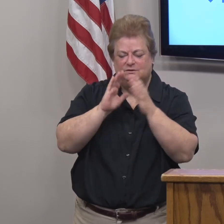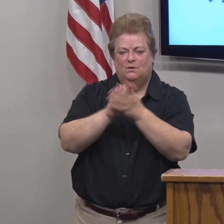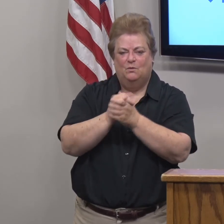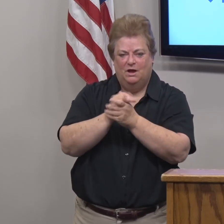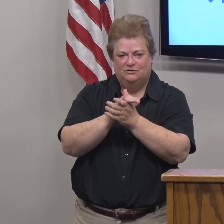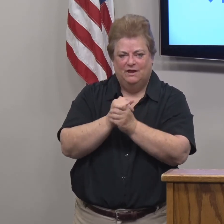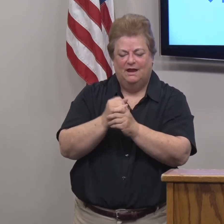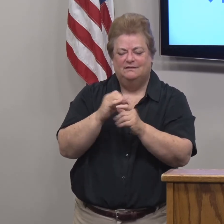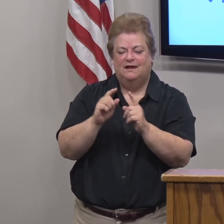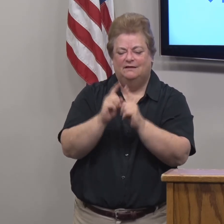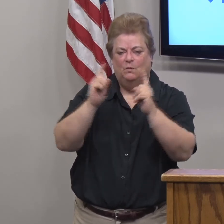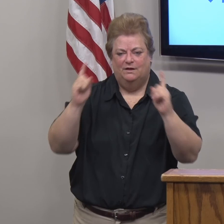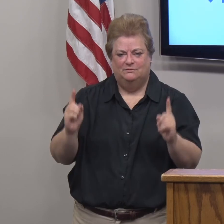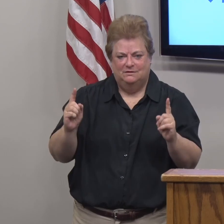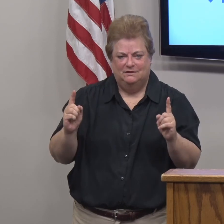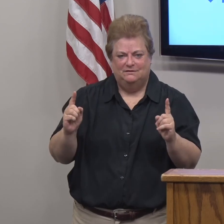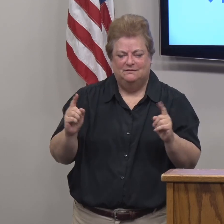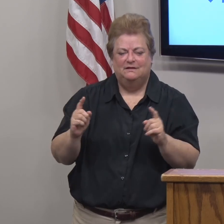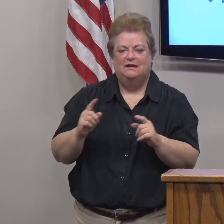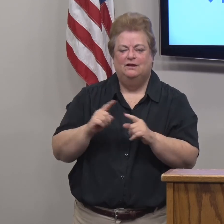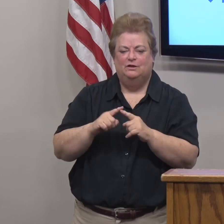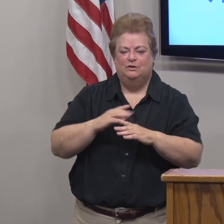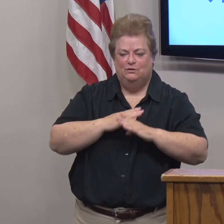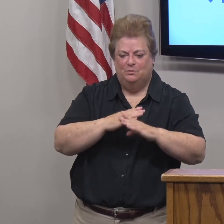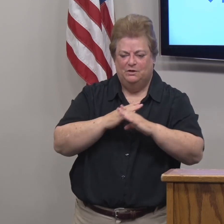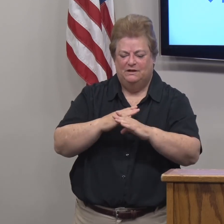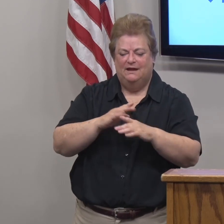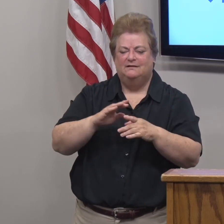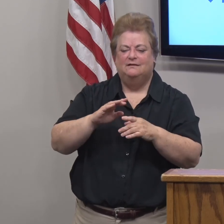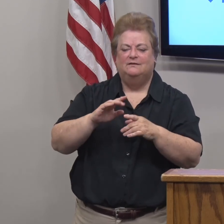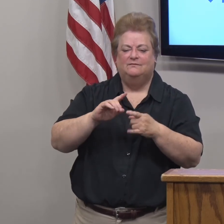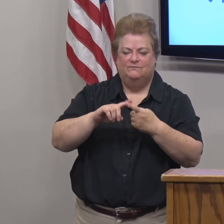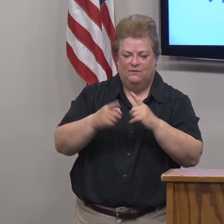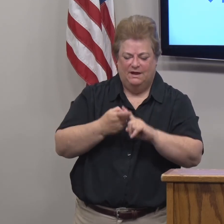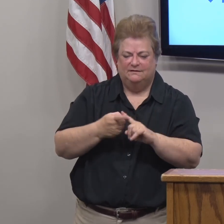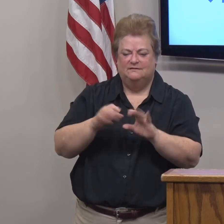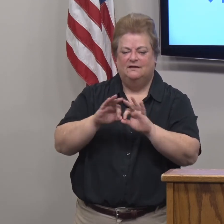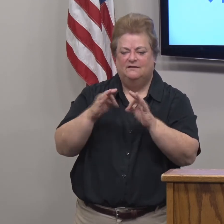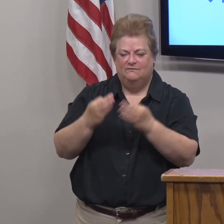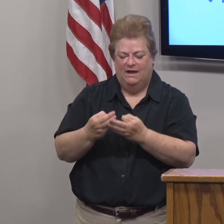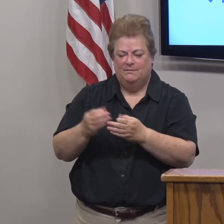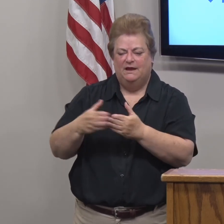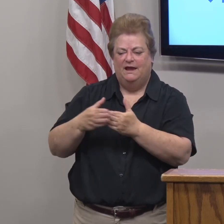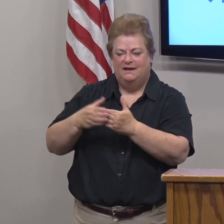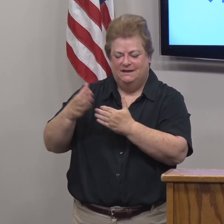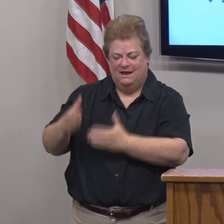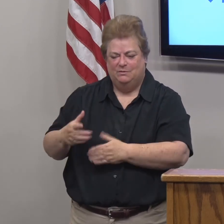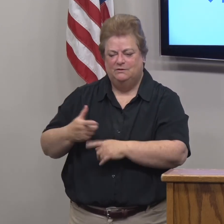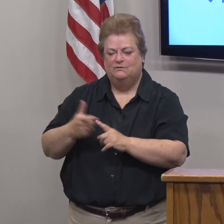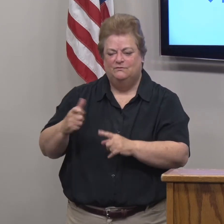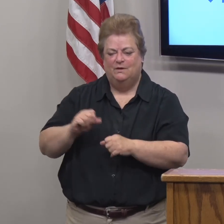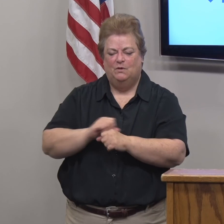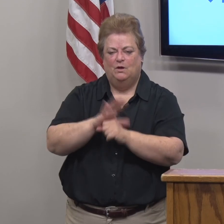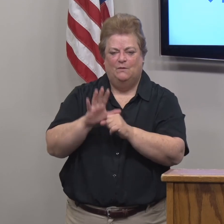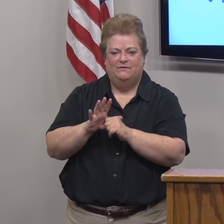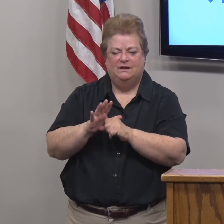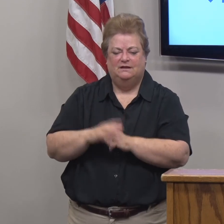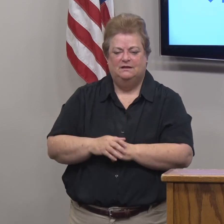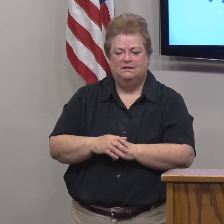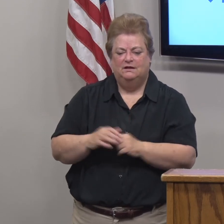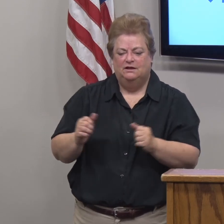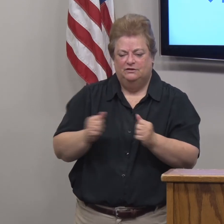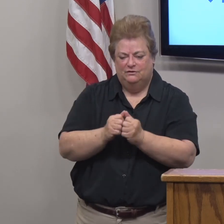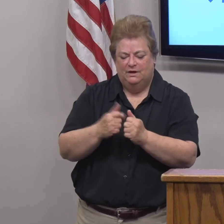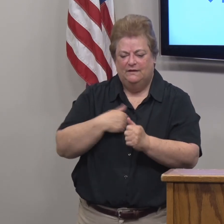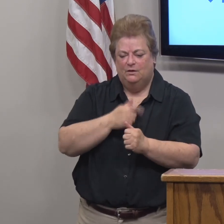and watching their distance to protect friends, family, and our neighbors from COVID-19. Together we